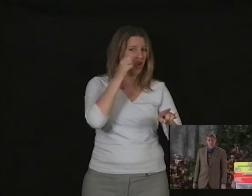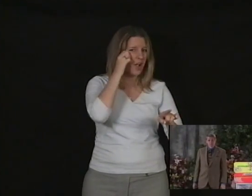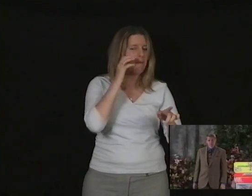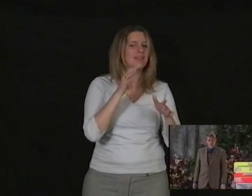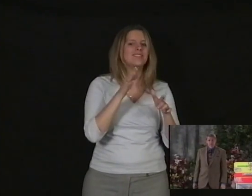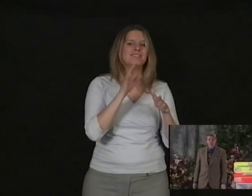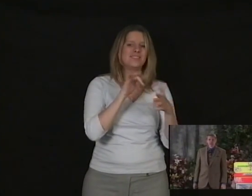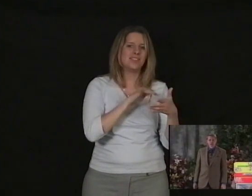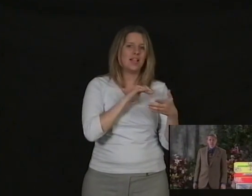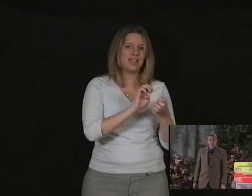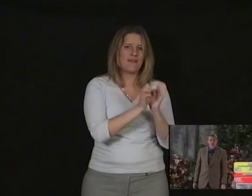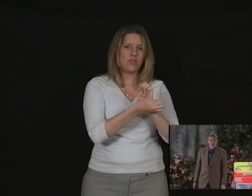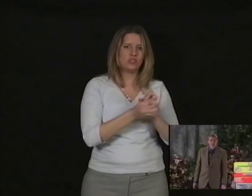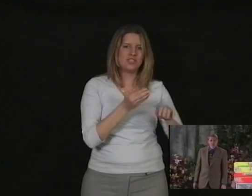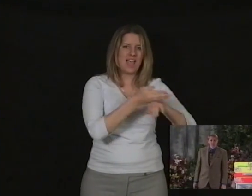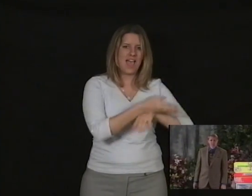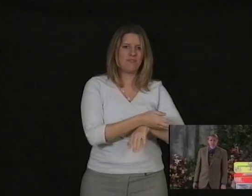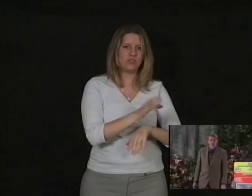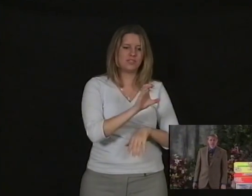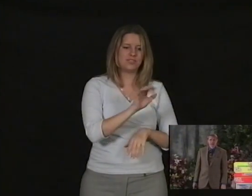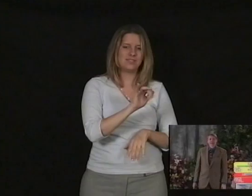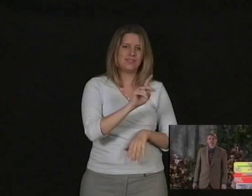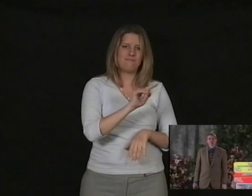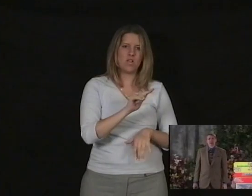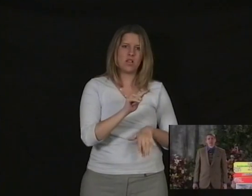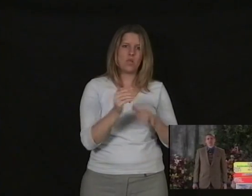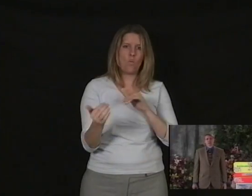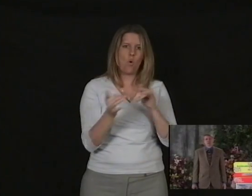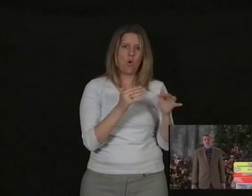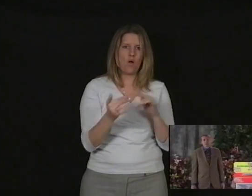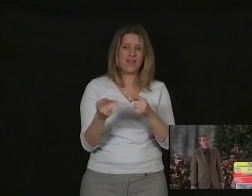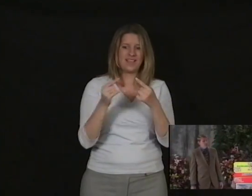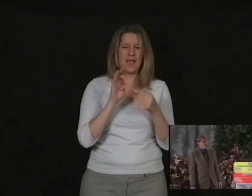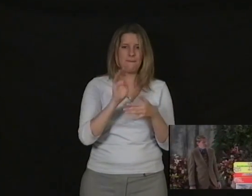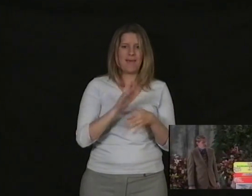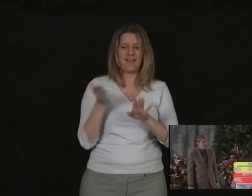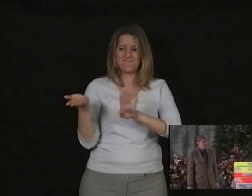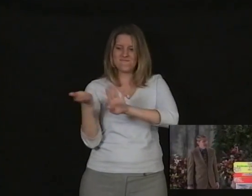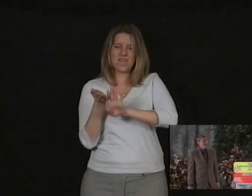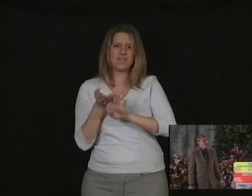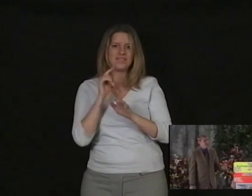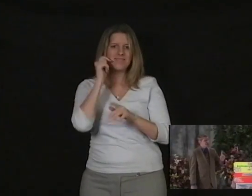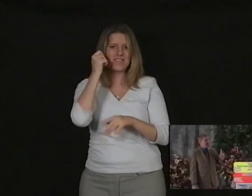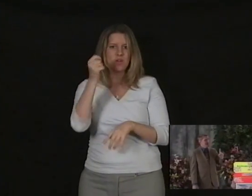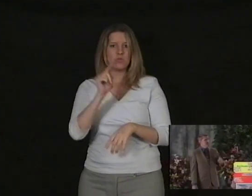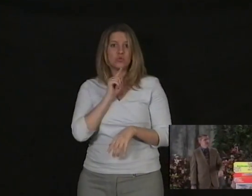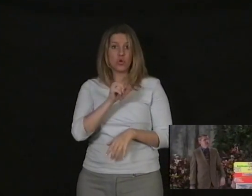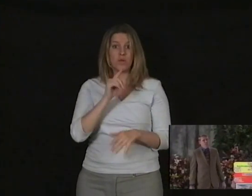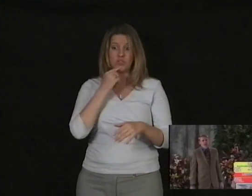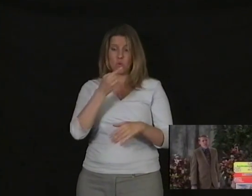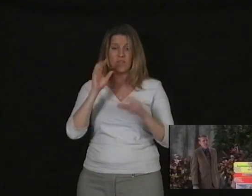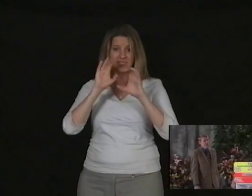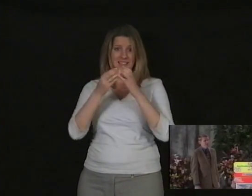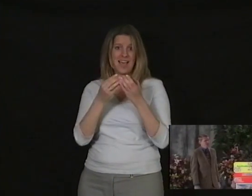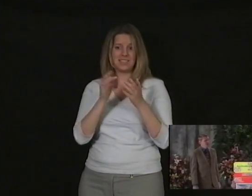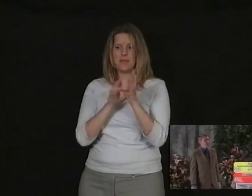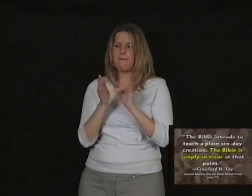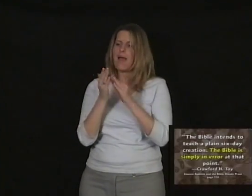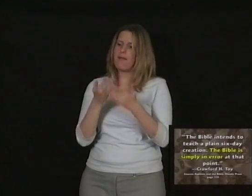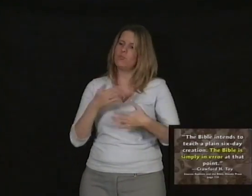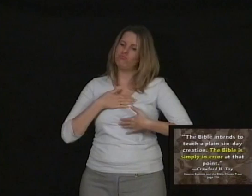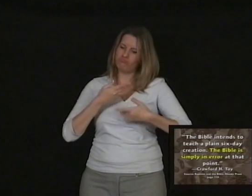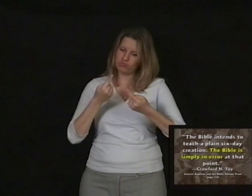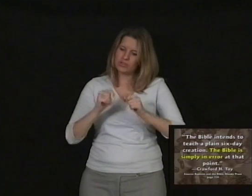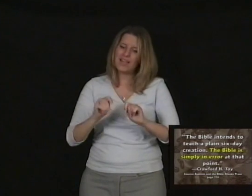evolution after the Civil War. He came back convinced the theory was true. He told his class, he said, "The Bible intends to